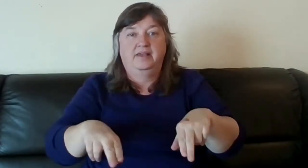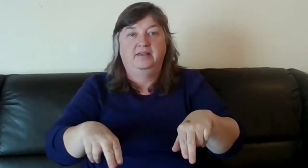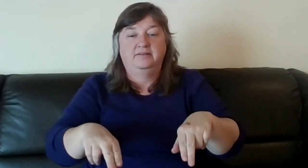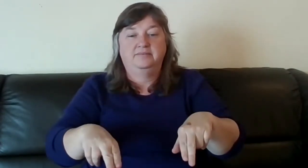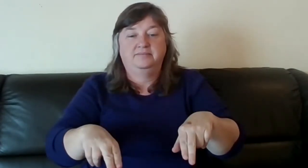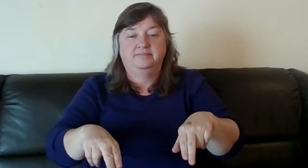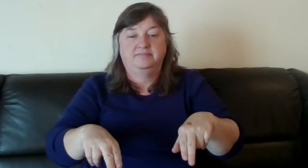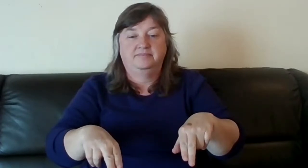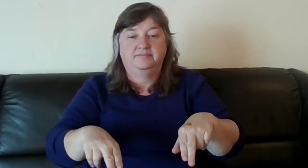Egg.